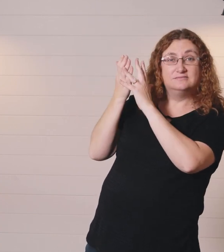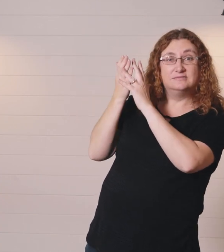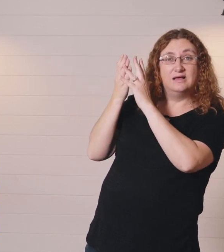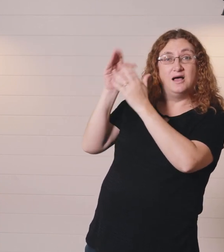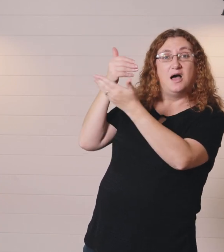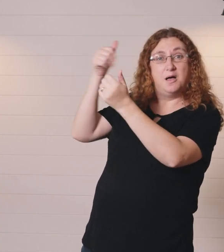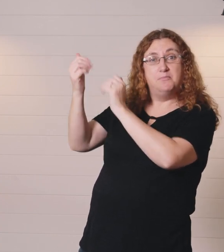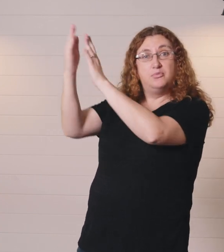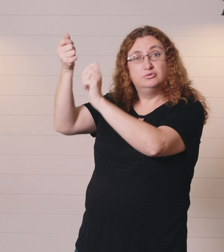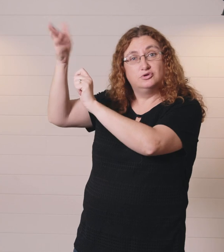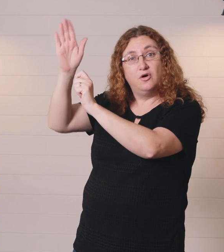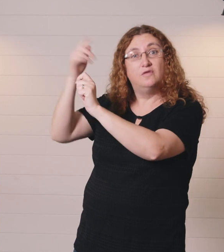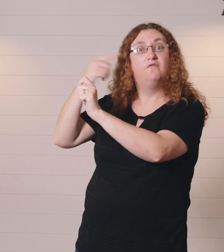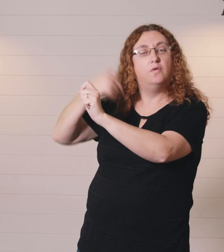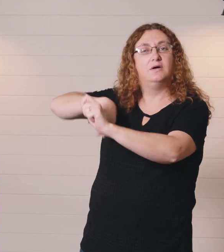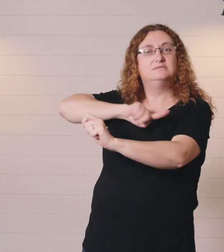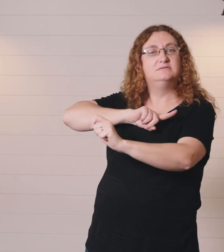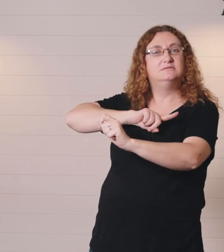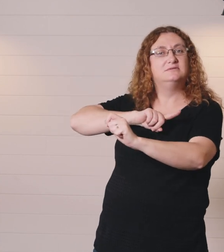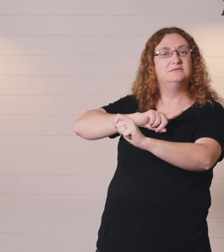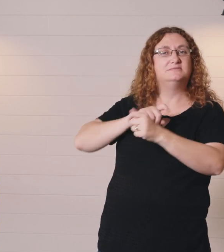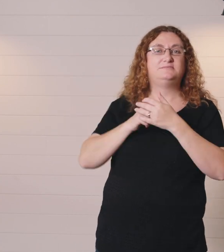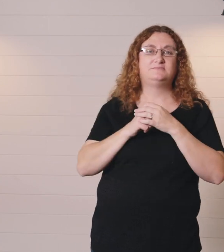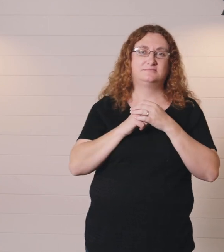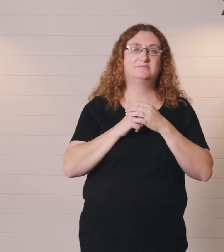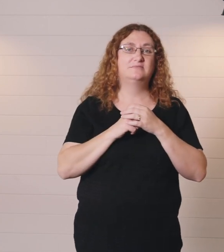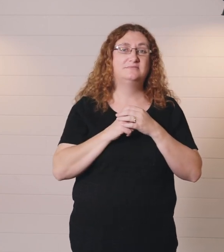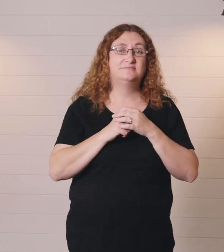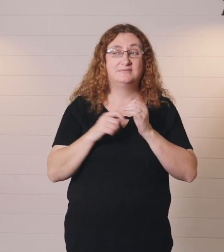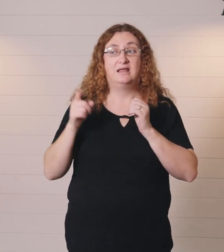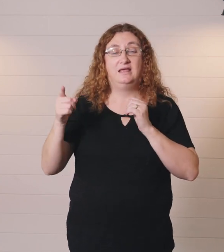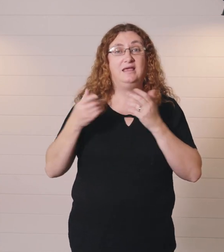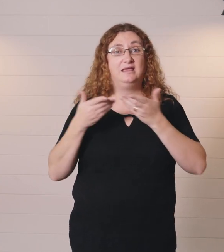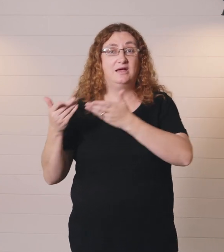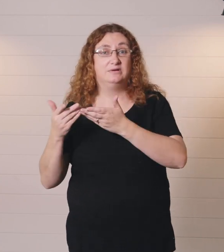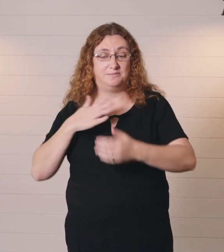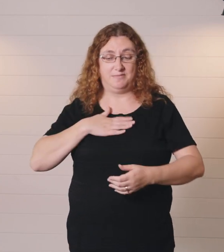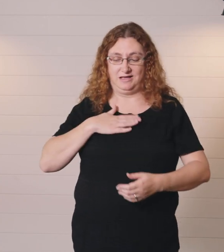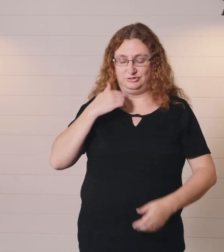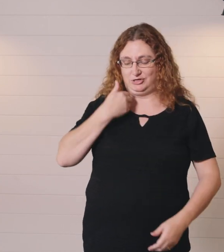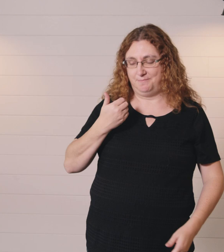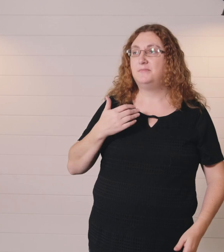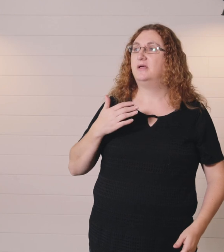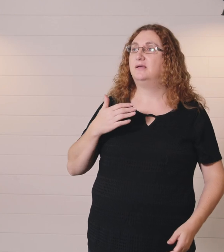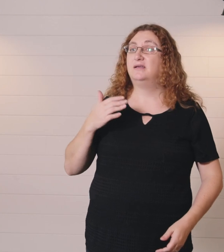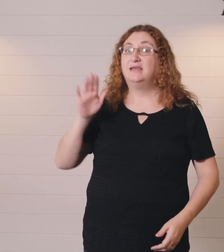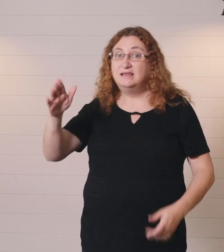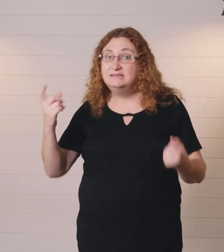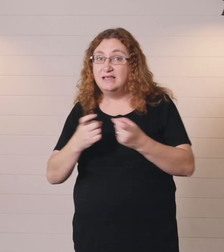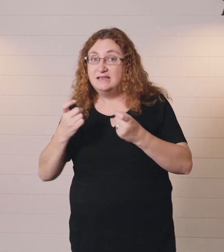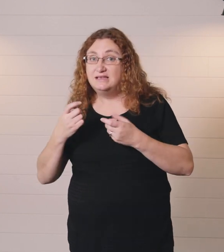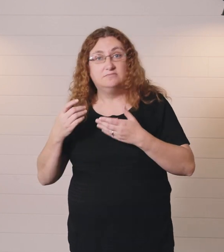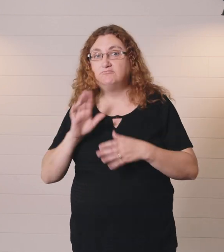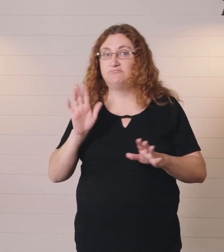He walks up the hill of Calvary carrying not His shame, but carrying my shame. Carrying not His